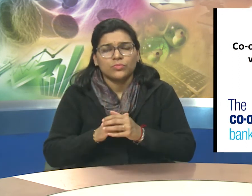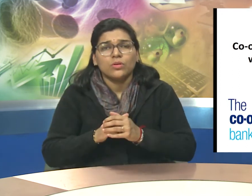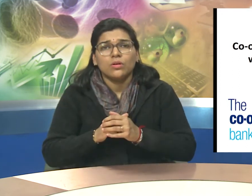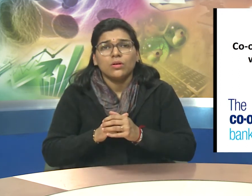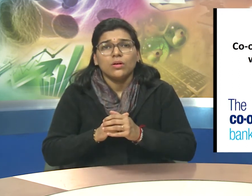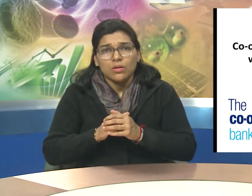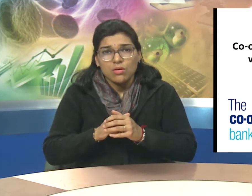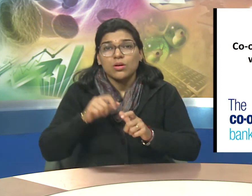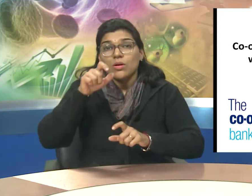there are different members